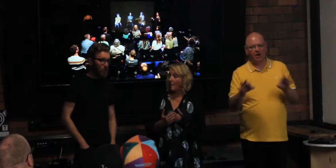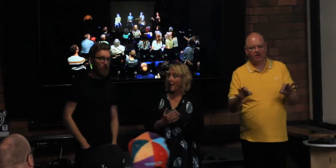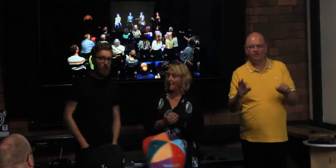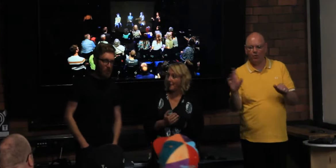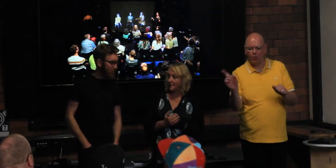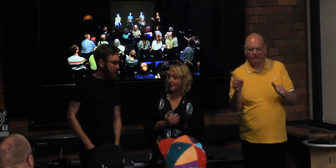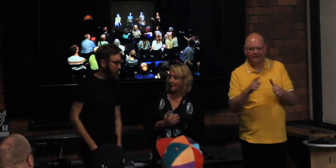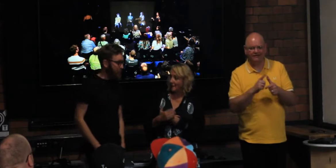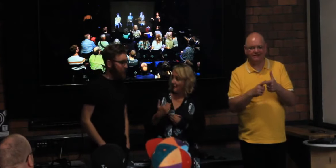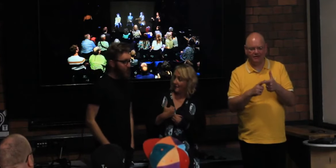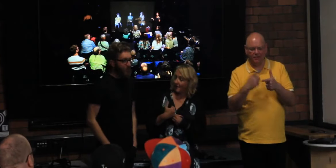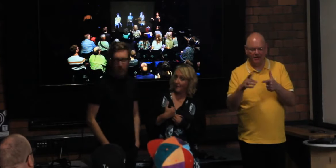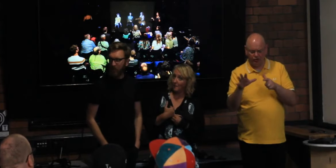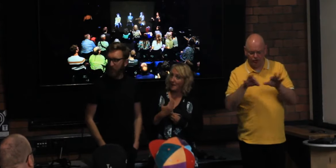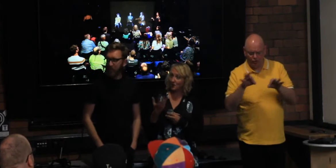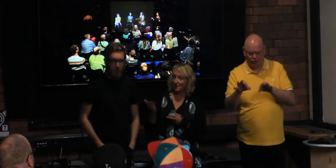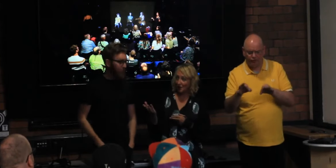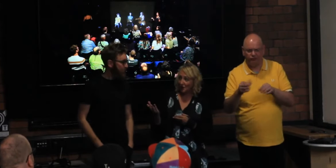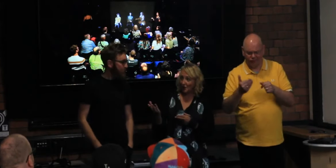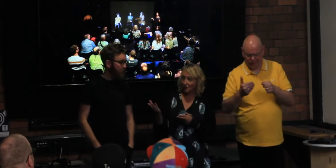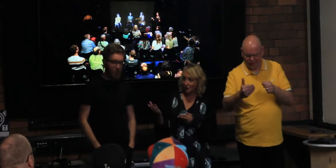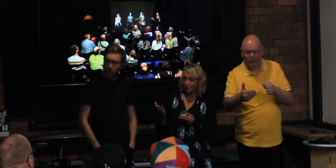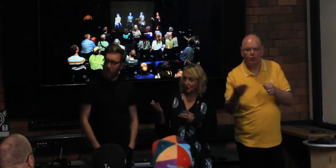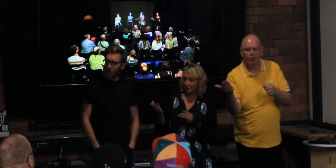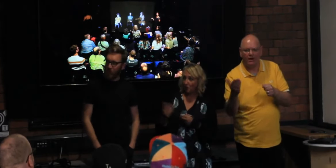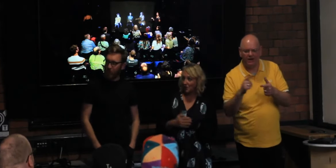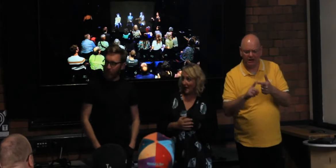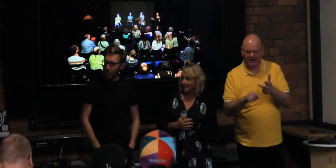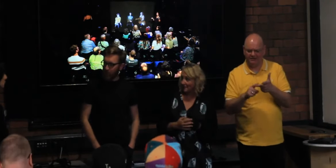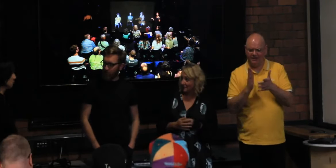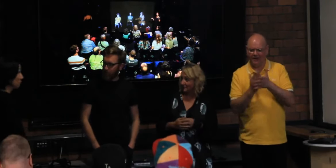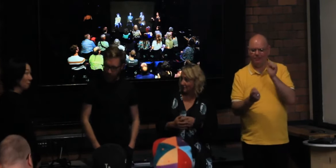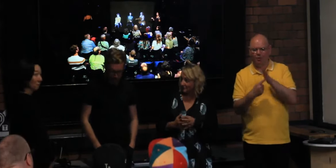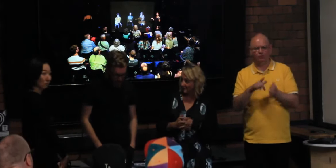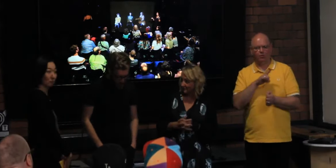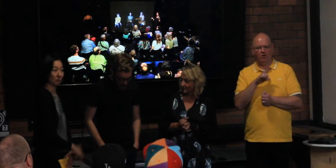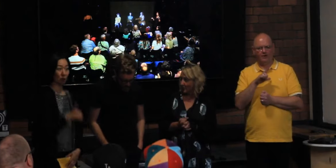what purpose? Maybe Chisato to respond to that?